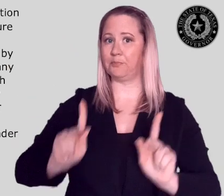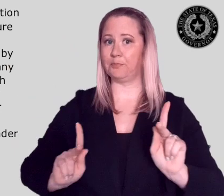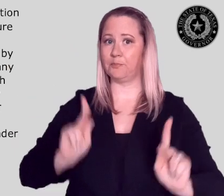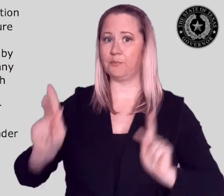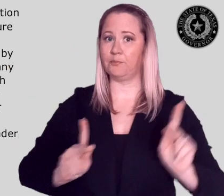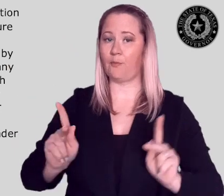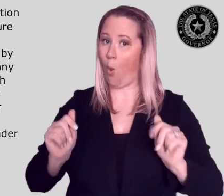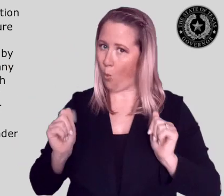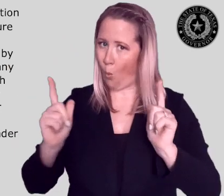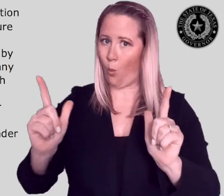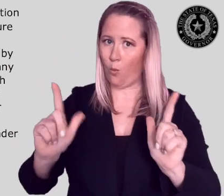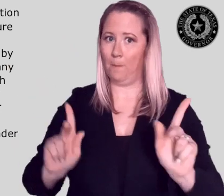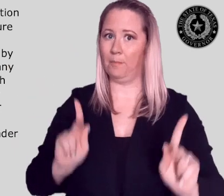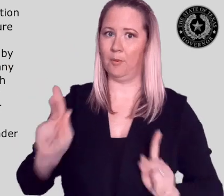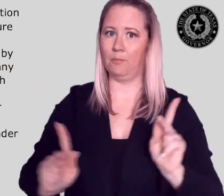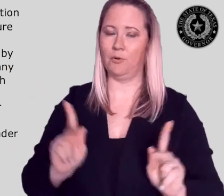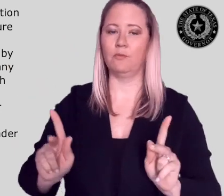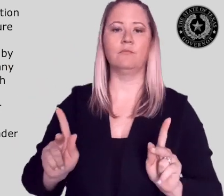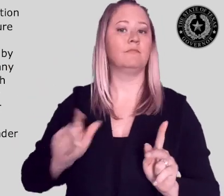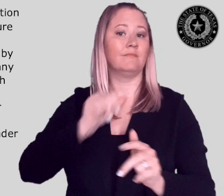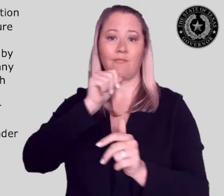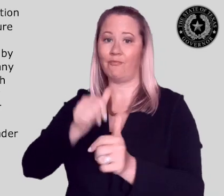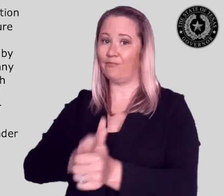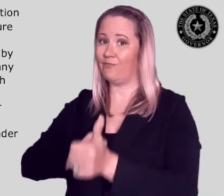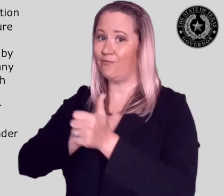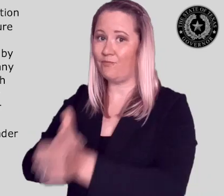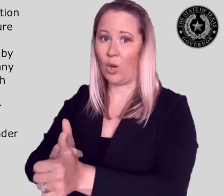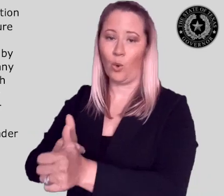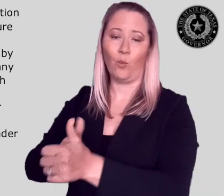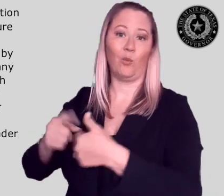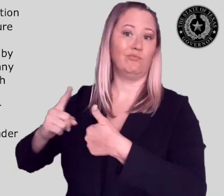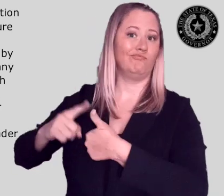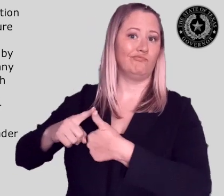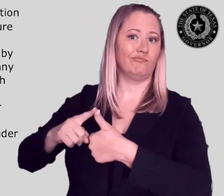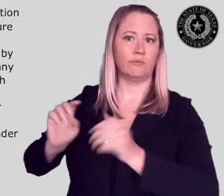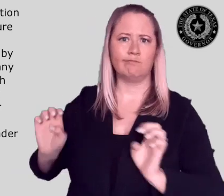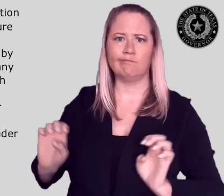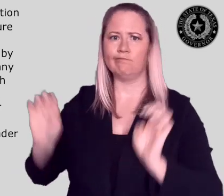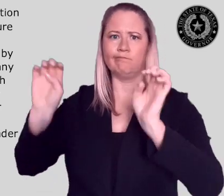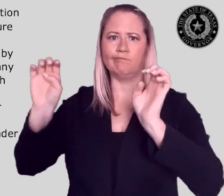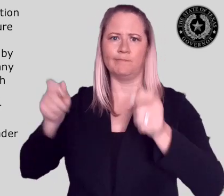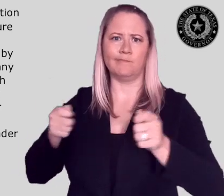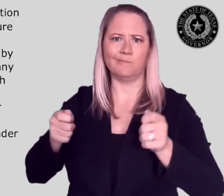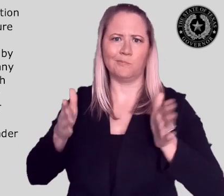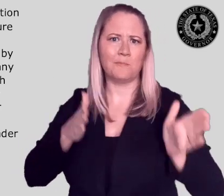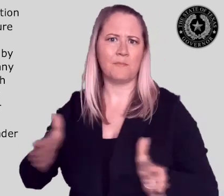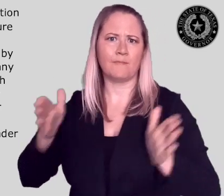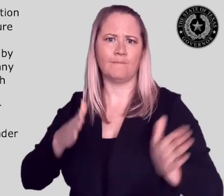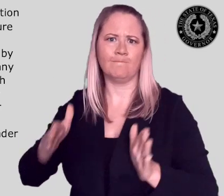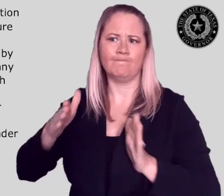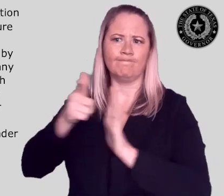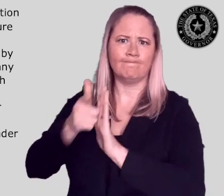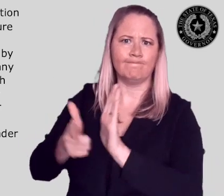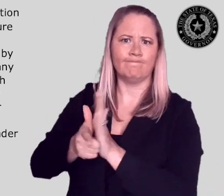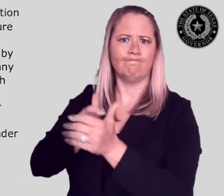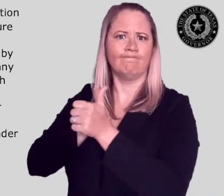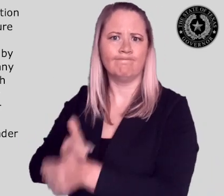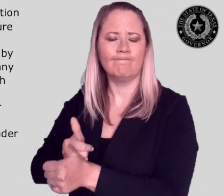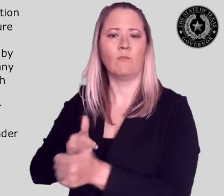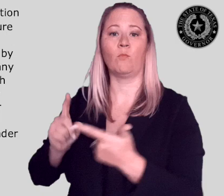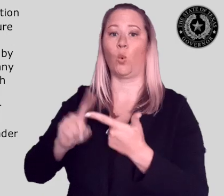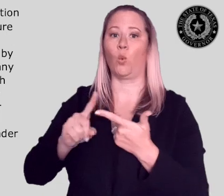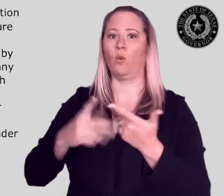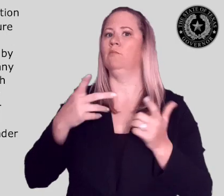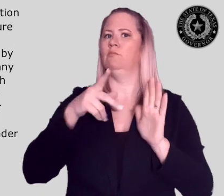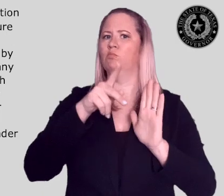$1,000 any failure to comply with the state emergency management plan or with a rule, order, or